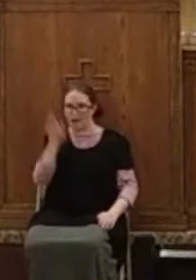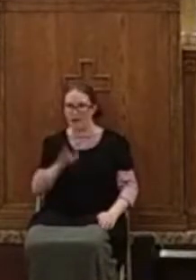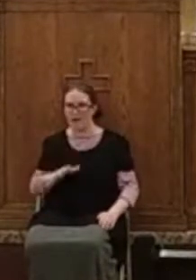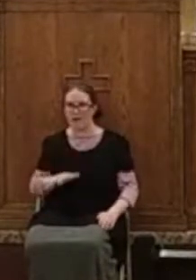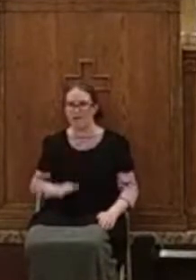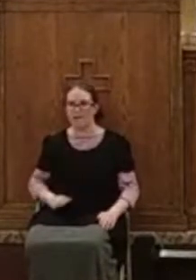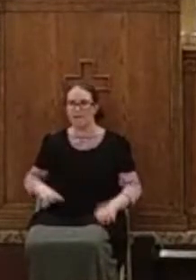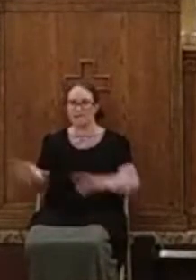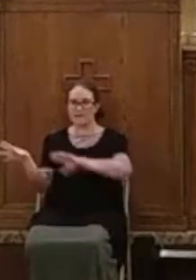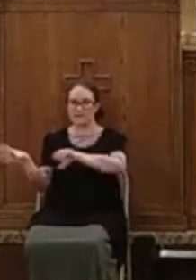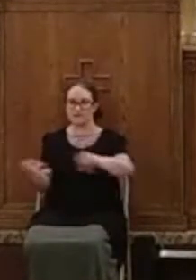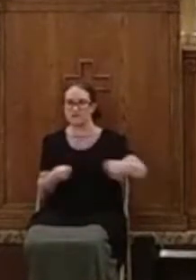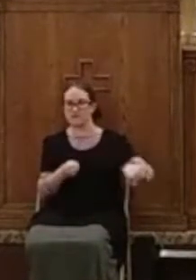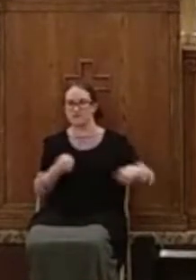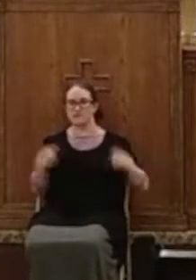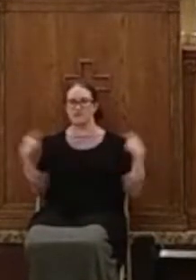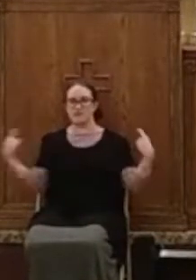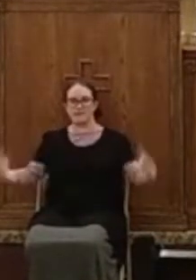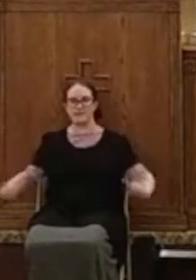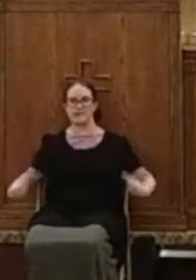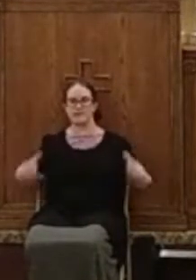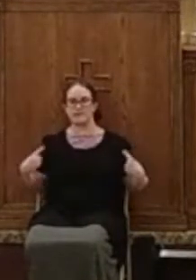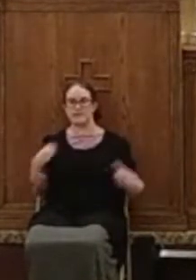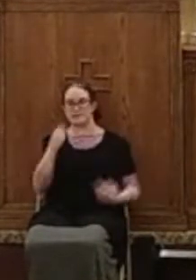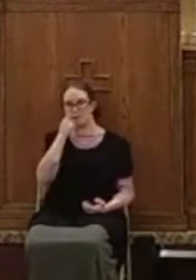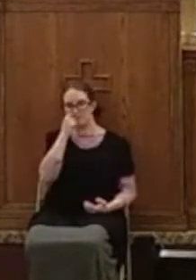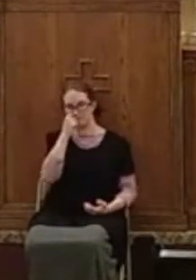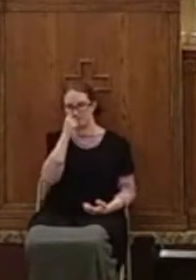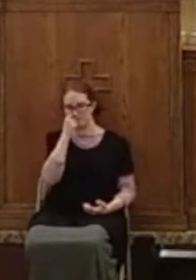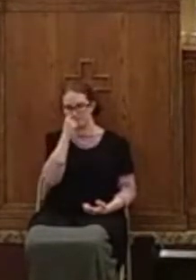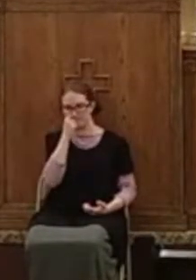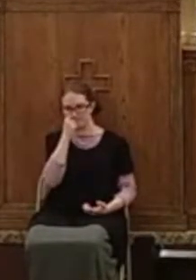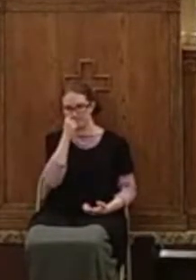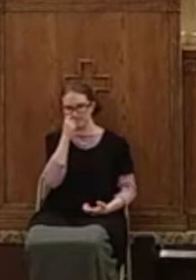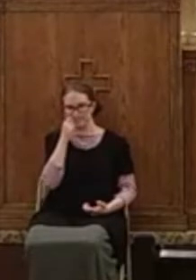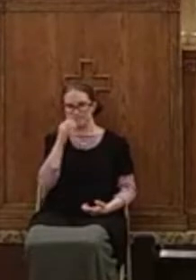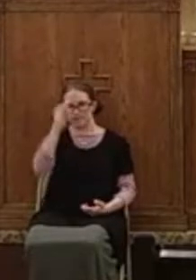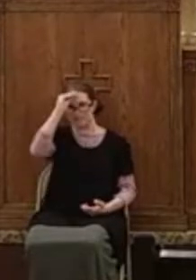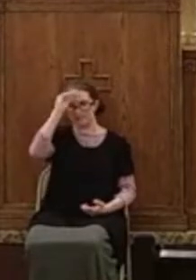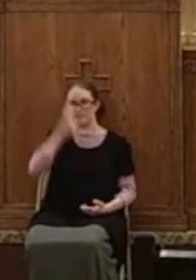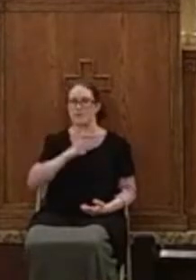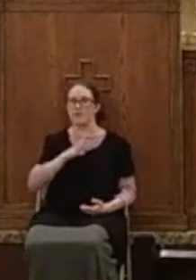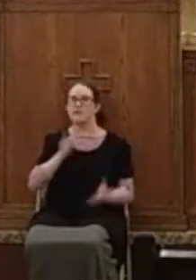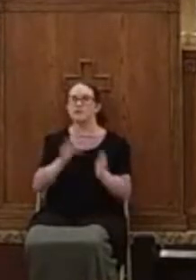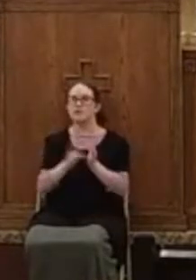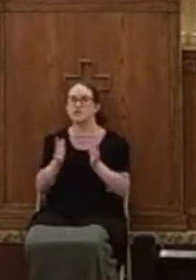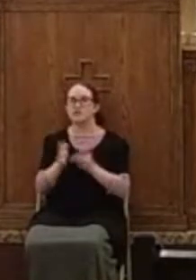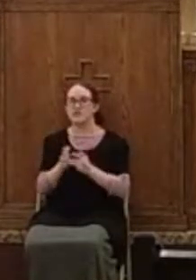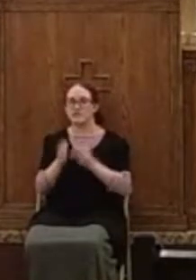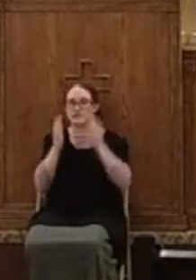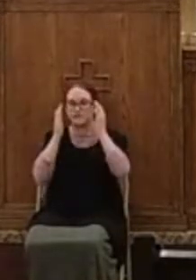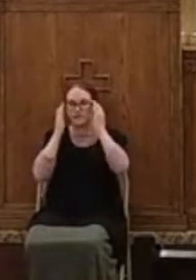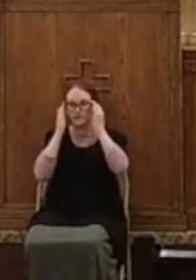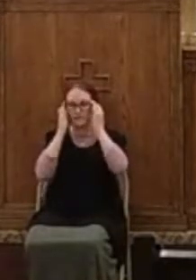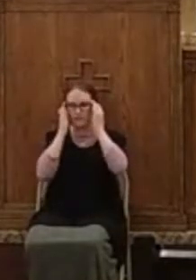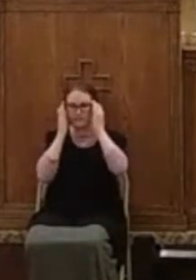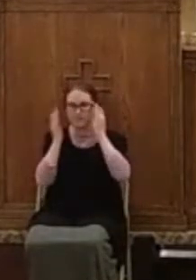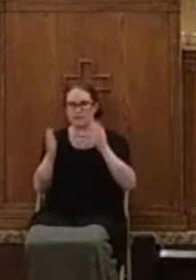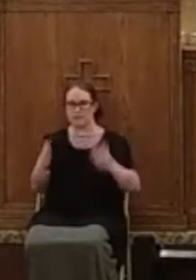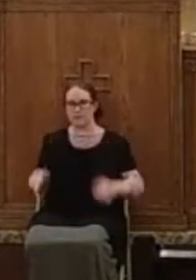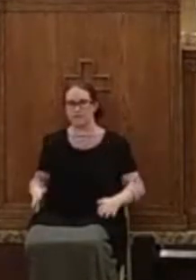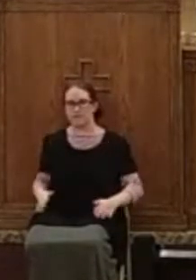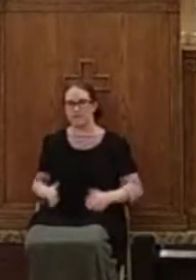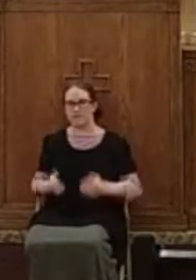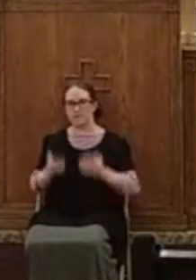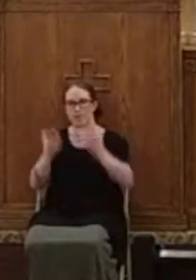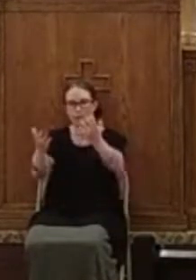take away sins. But this man, Jesus, after he had